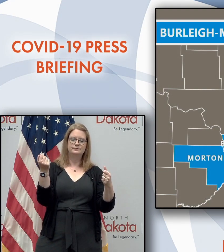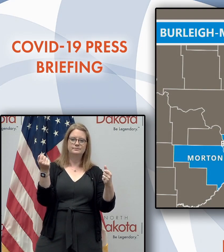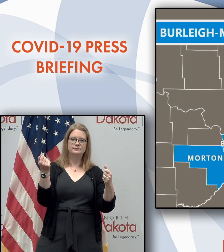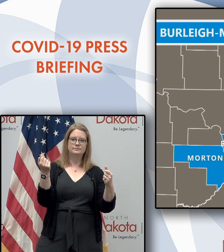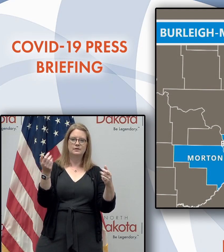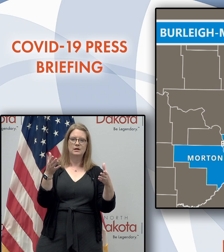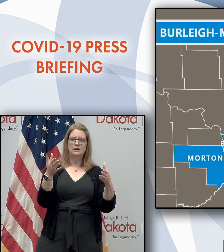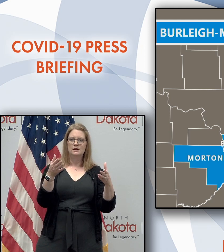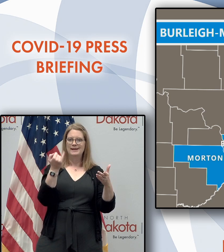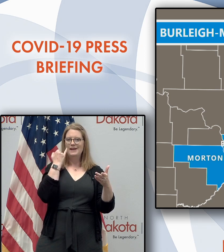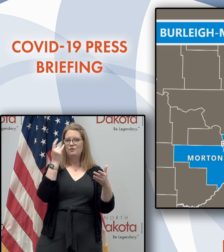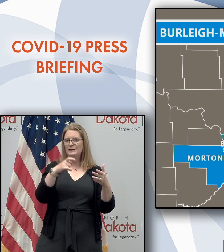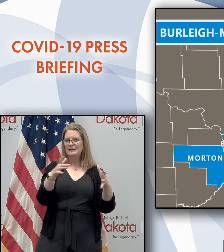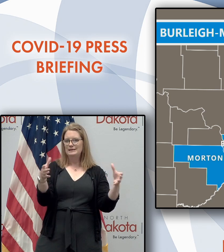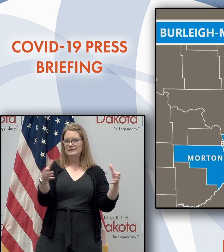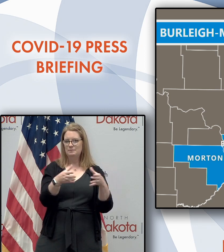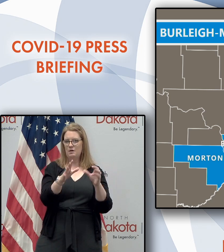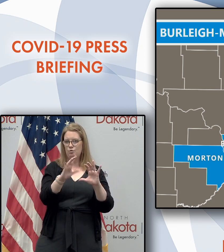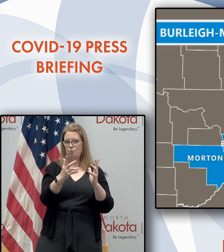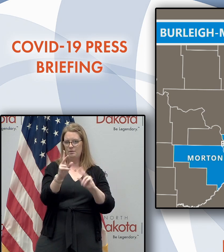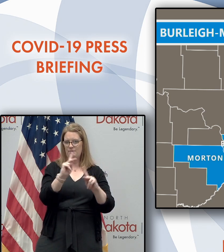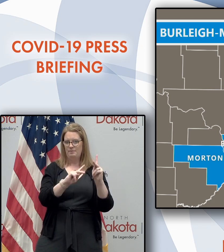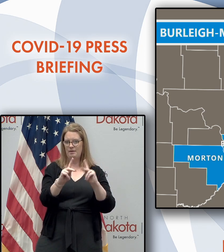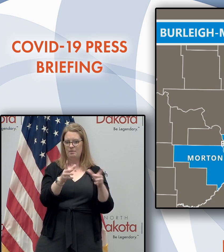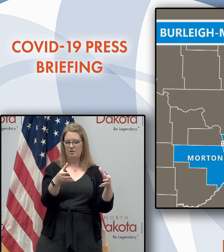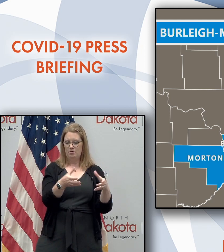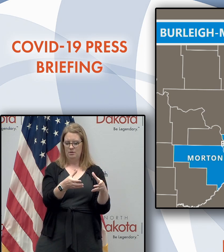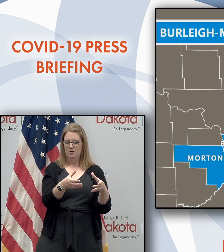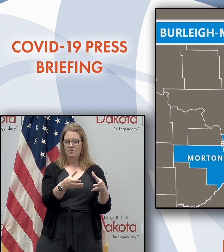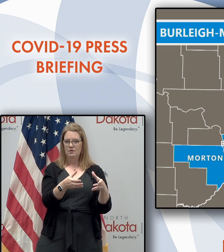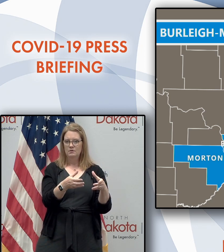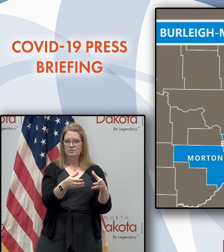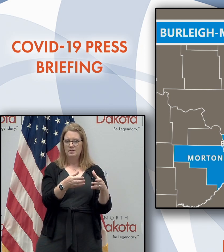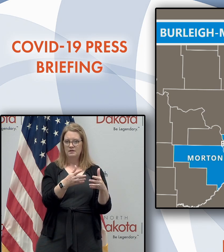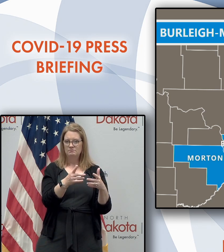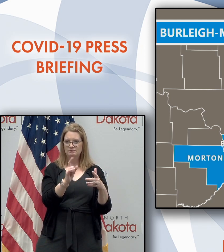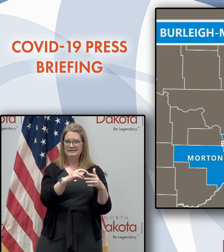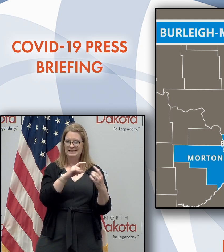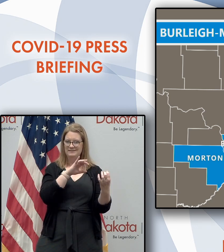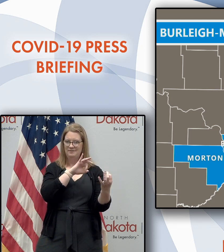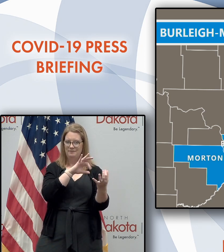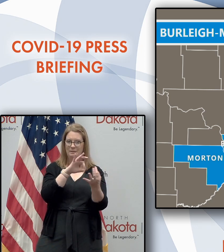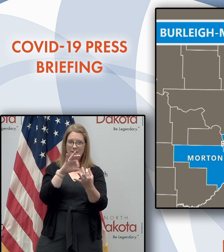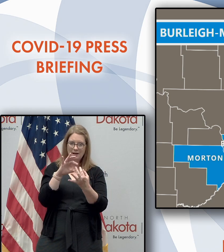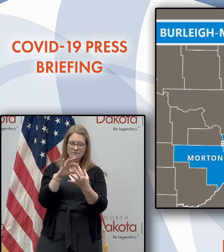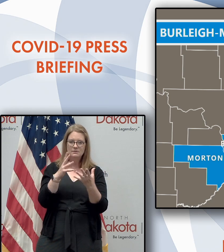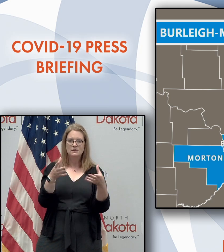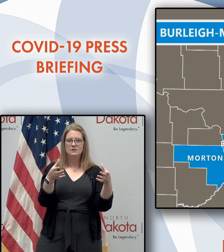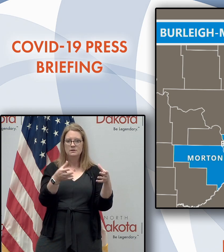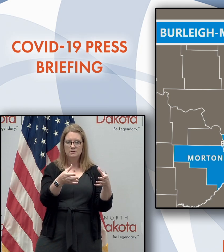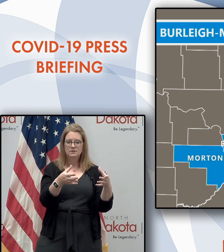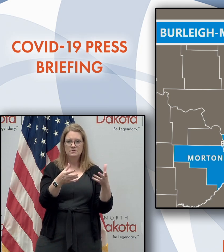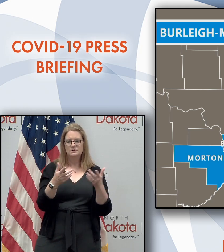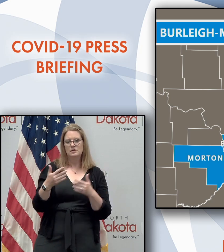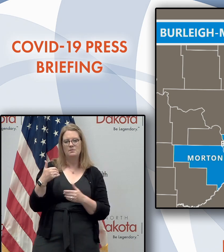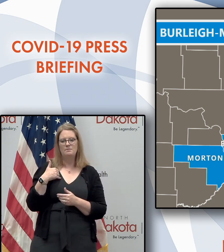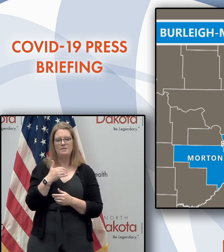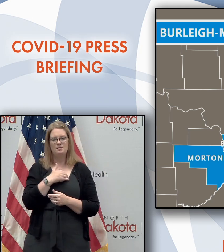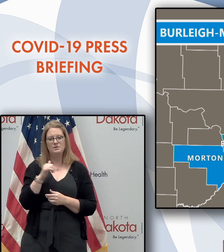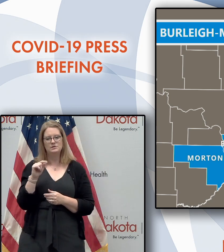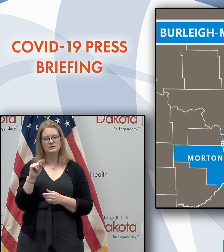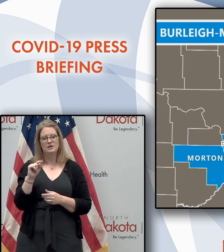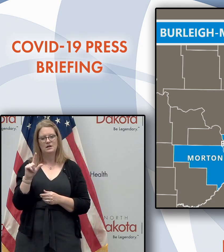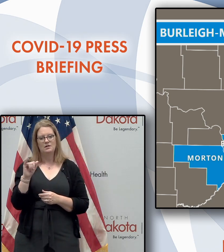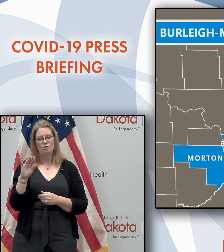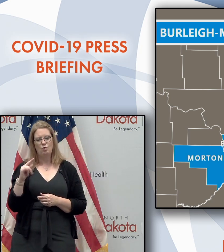smaller group of people together during an emergency to move quickly, but they want to get input from members at large, and so other people were named. And then as I